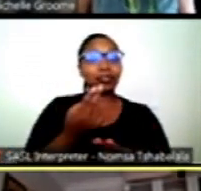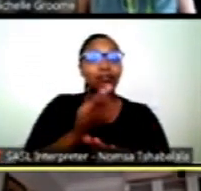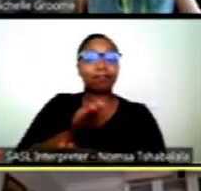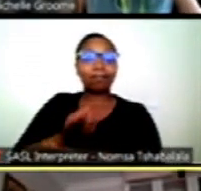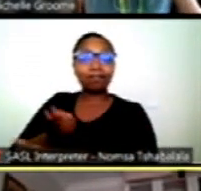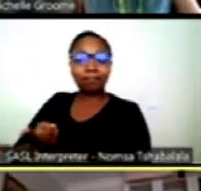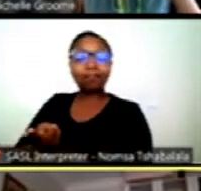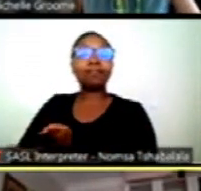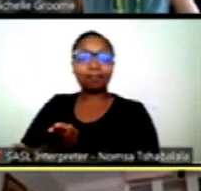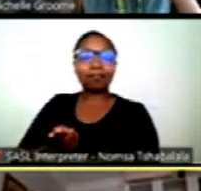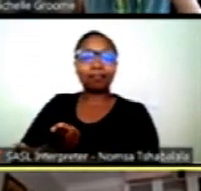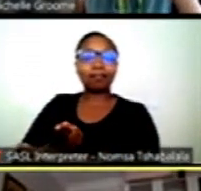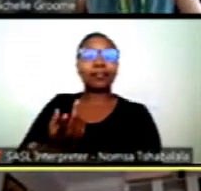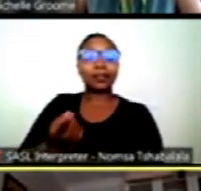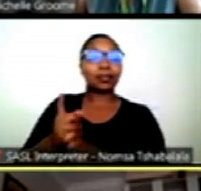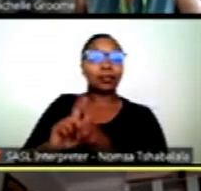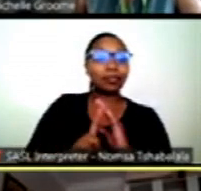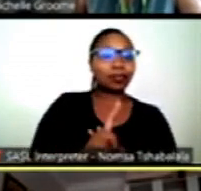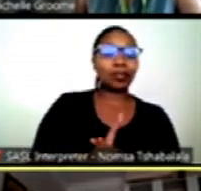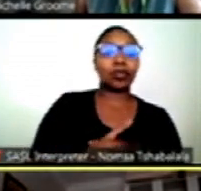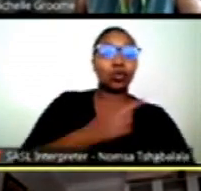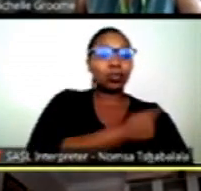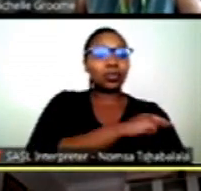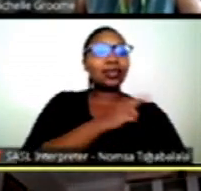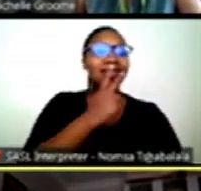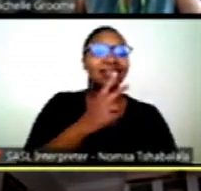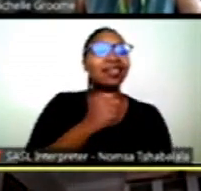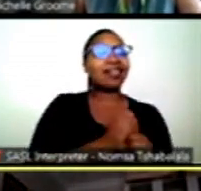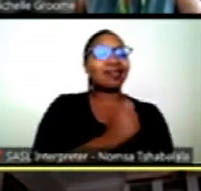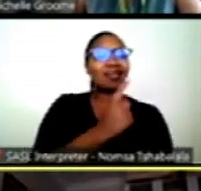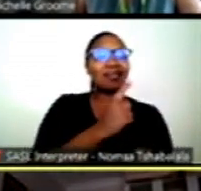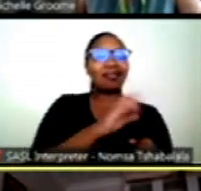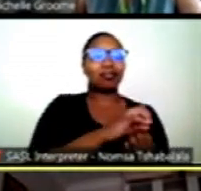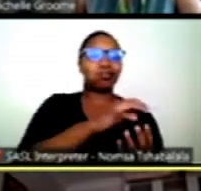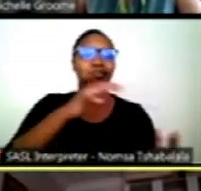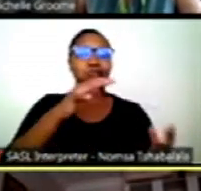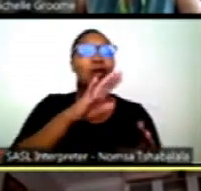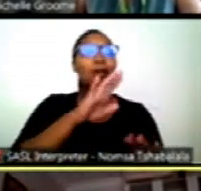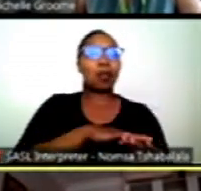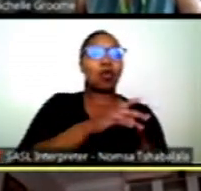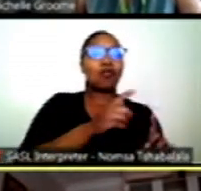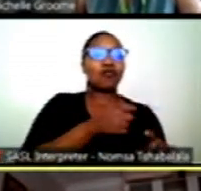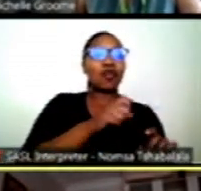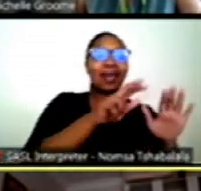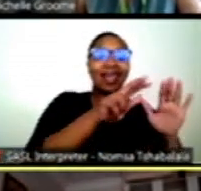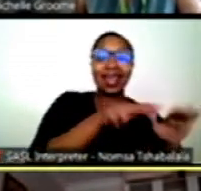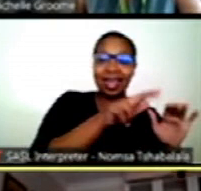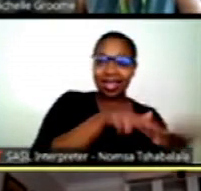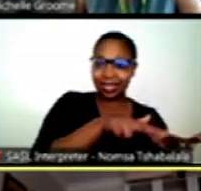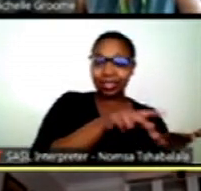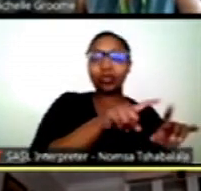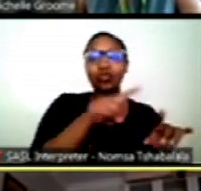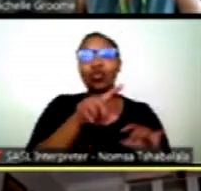days, we can see that there have been significant increases in Gauteng from 18 admissions a day to 49 admissions a day in the past 2